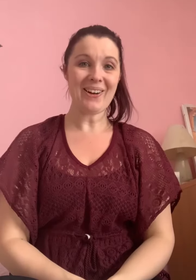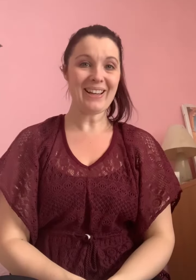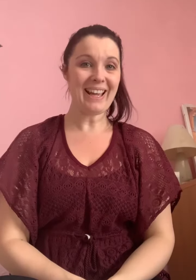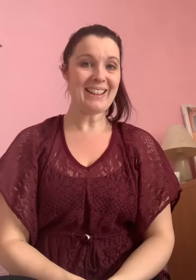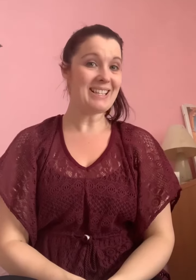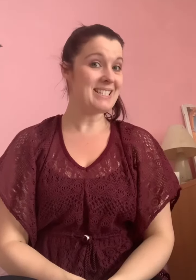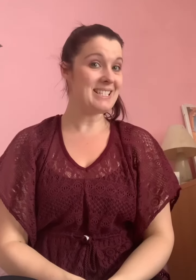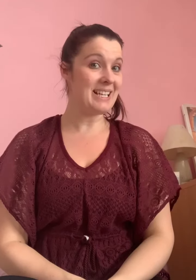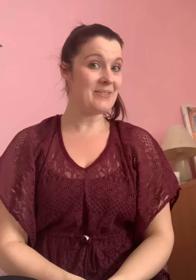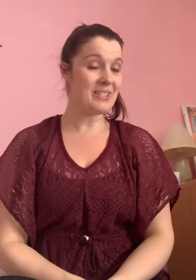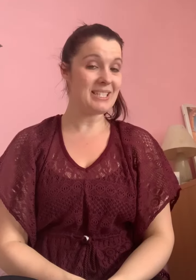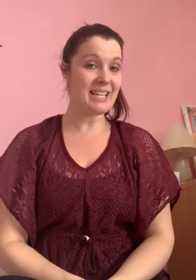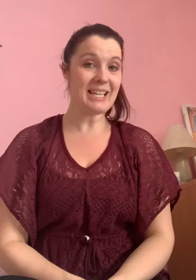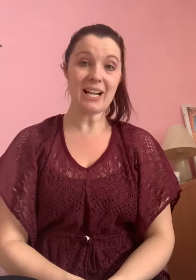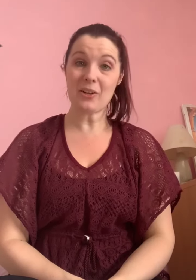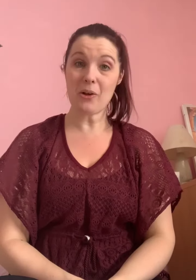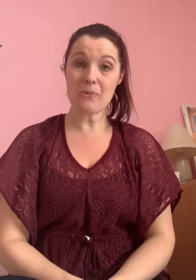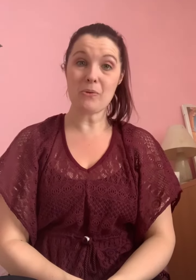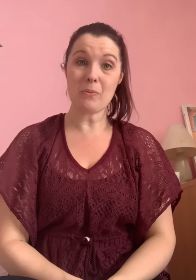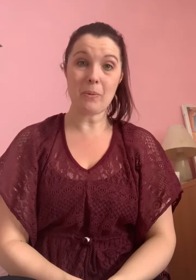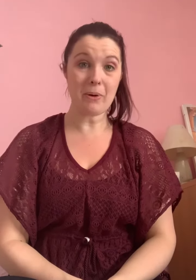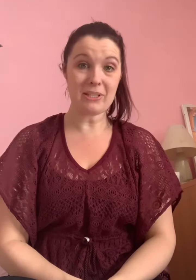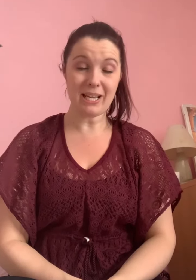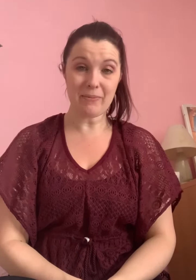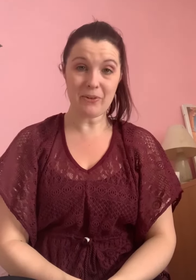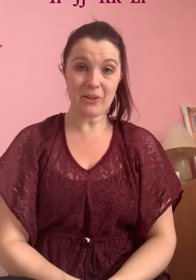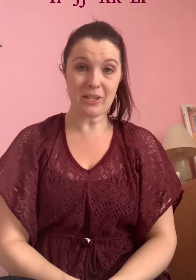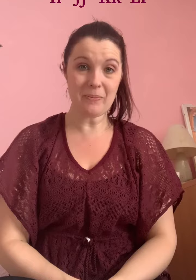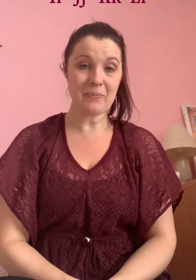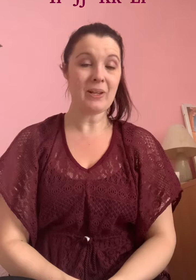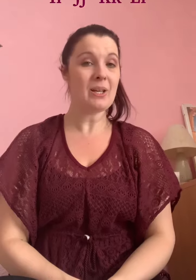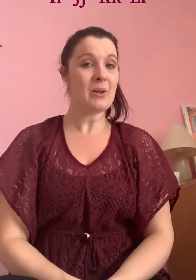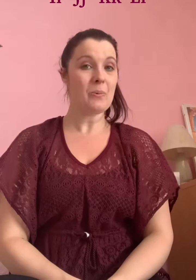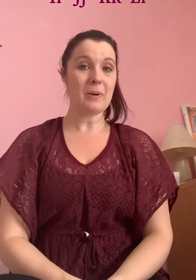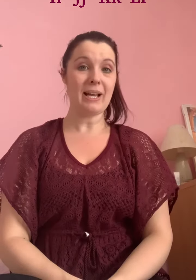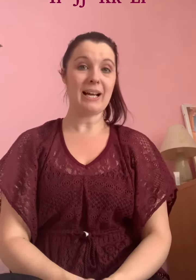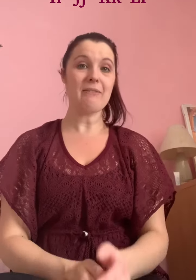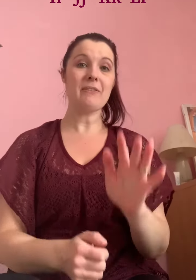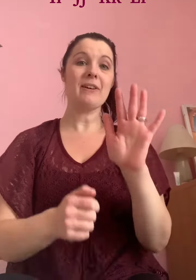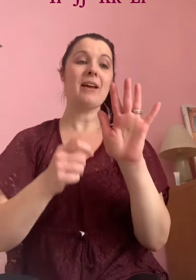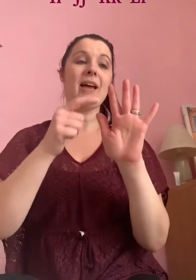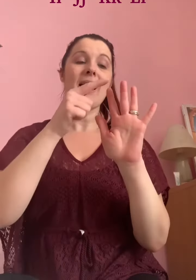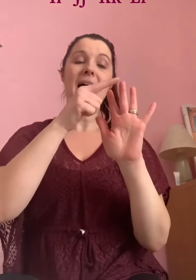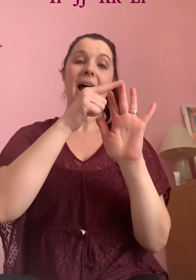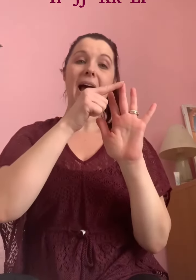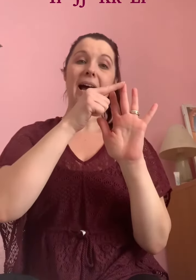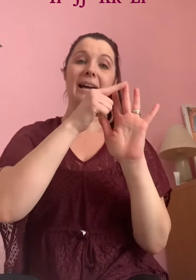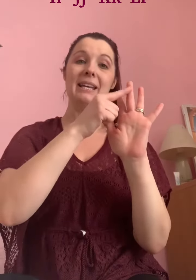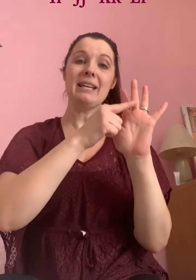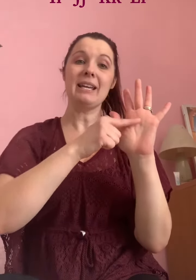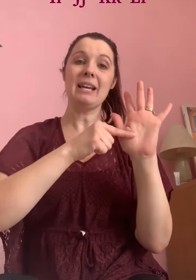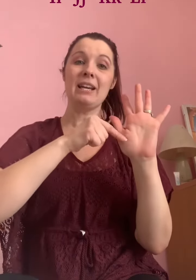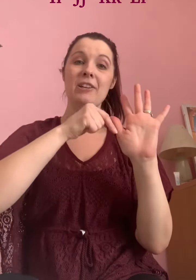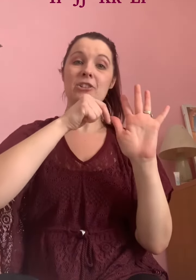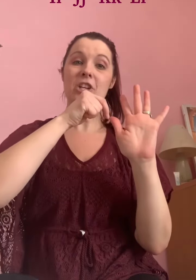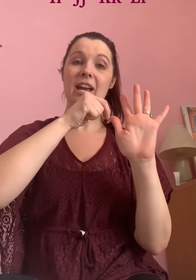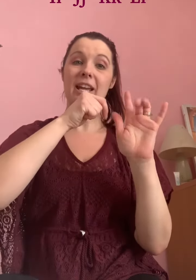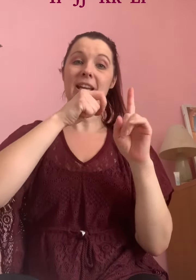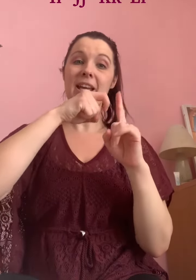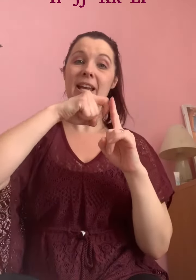Okay, that's your signs for today. I'll go through them one more time for you. We have I, J,